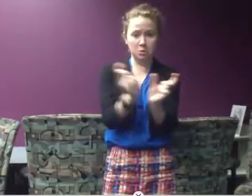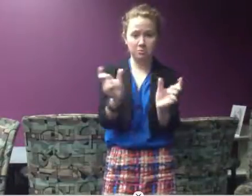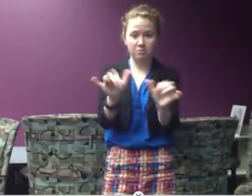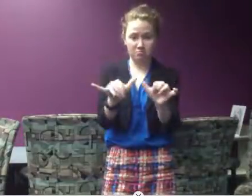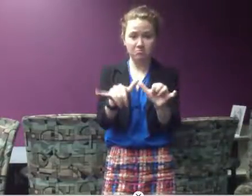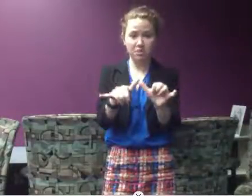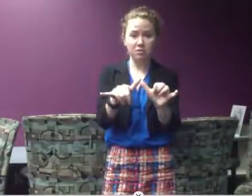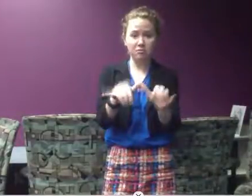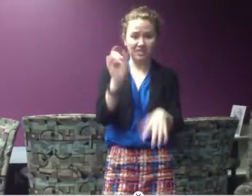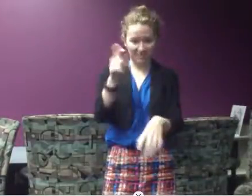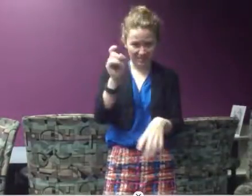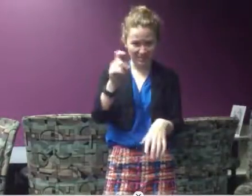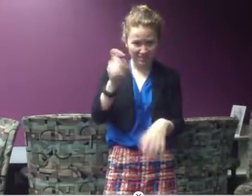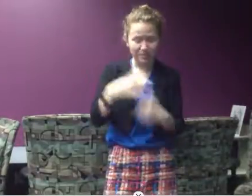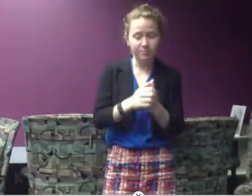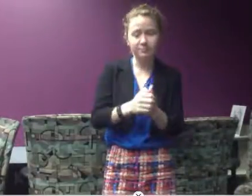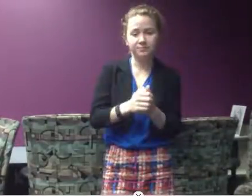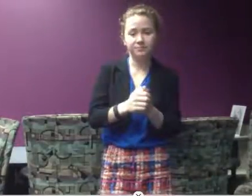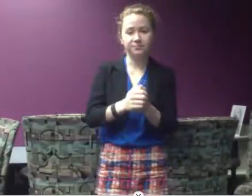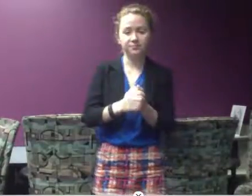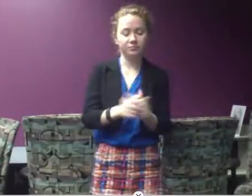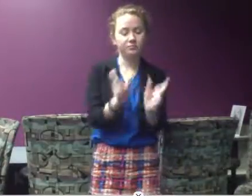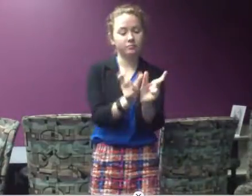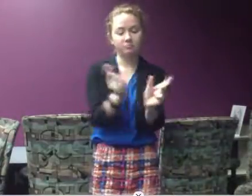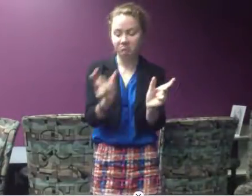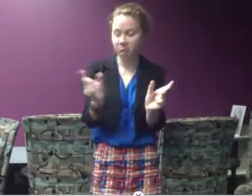So you need to decide the size of the segment.